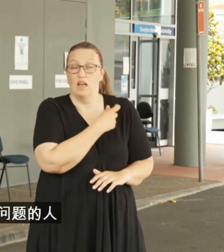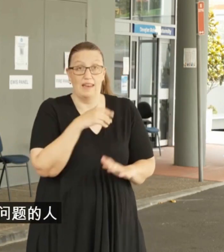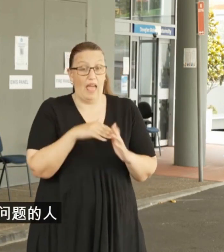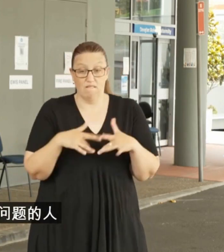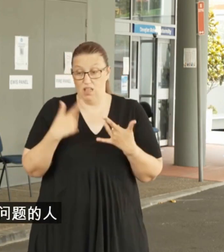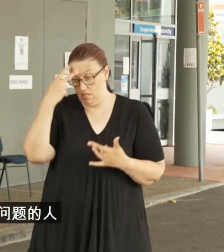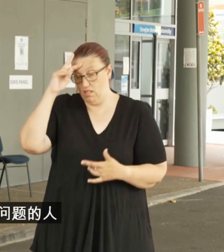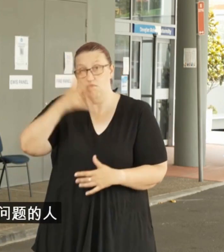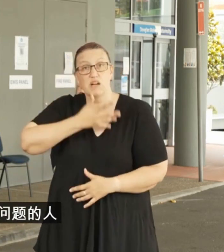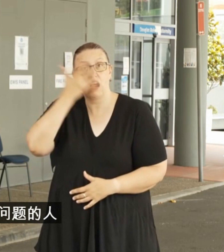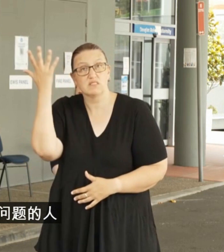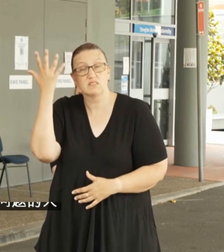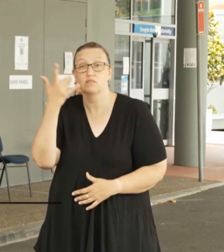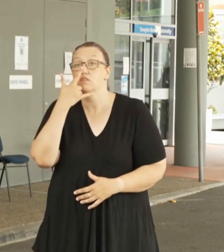booster.